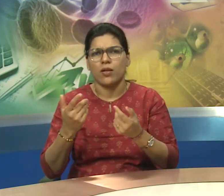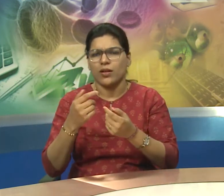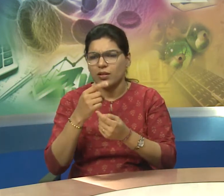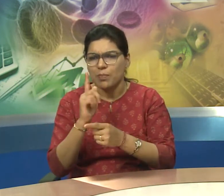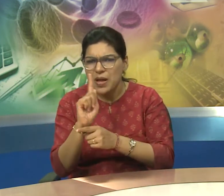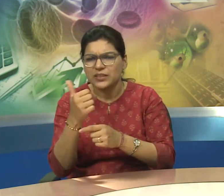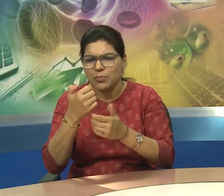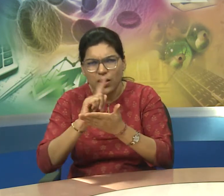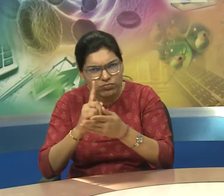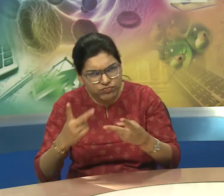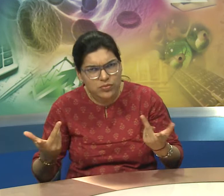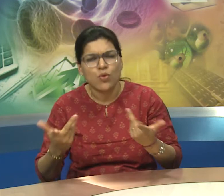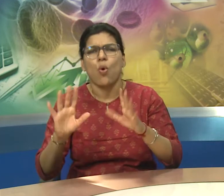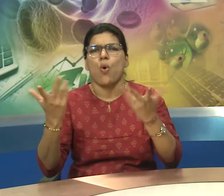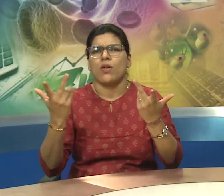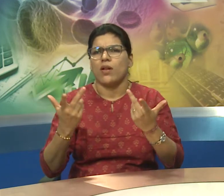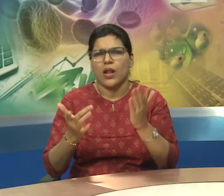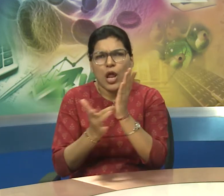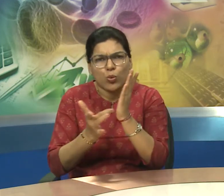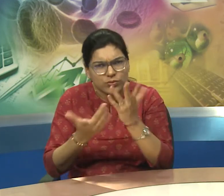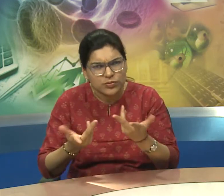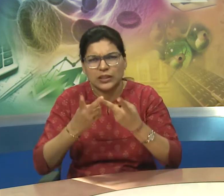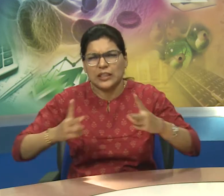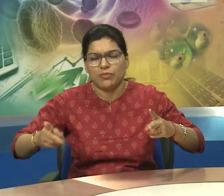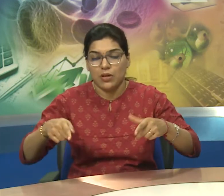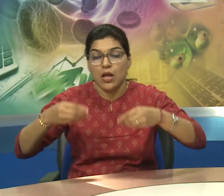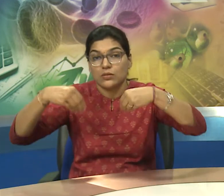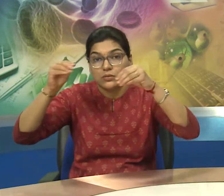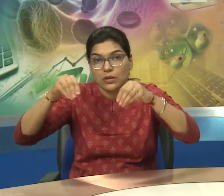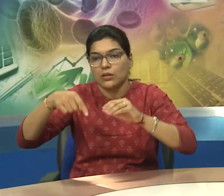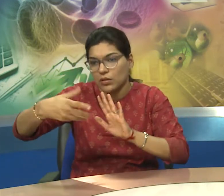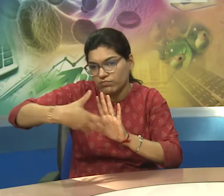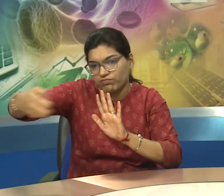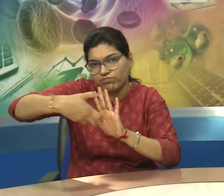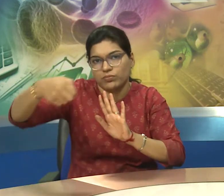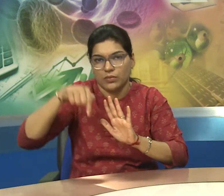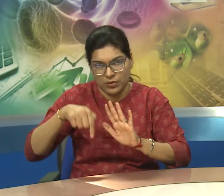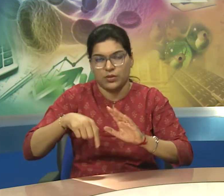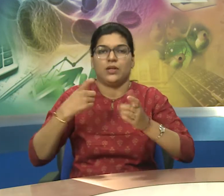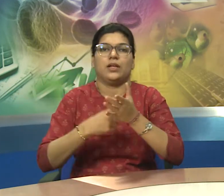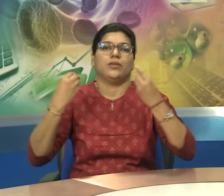example, they deals in cloths, stationery item, technology, etc.